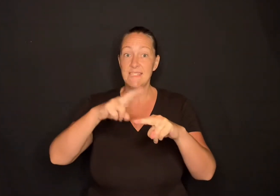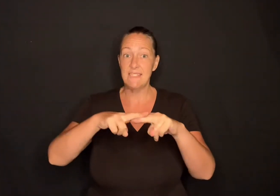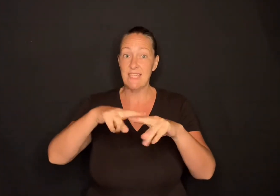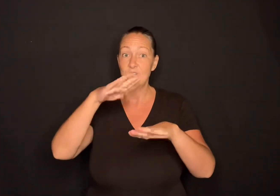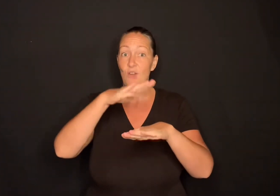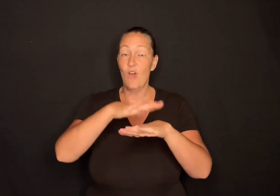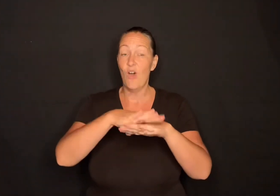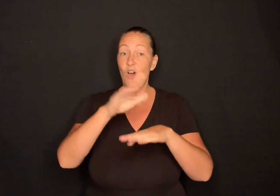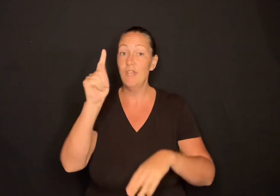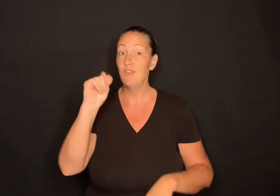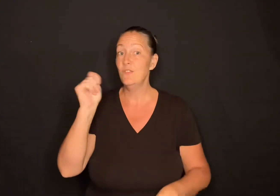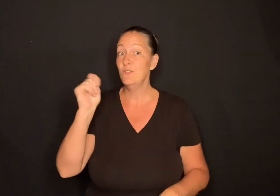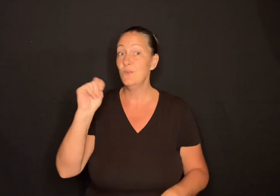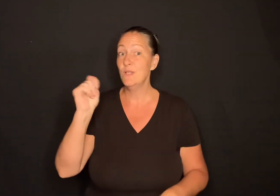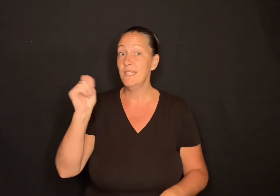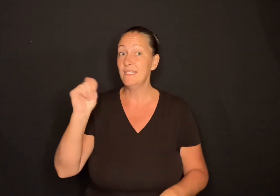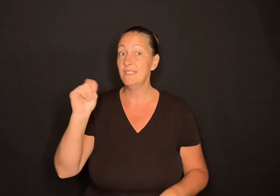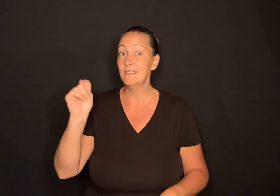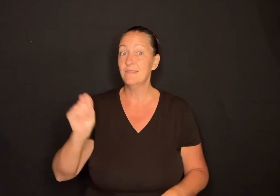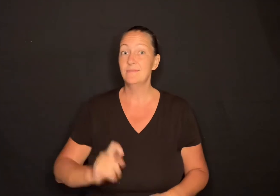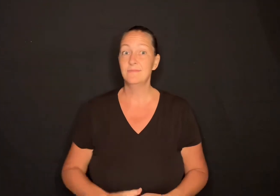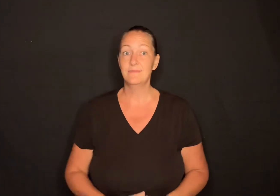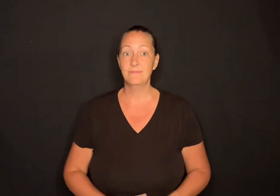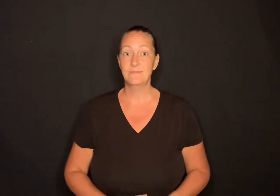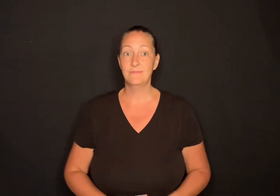Sit on toilet.